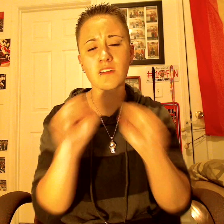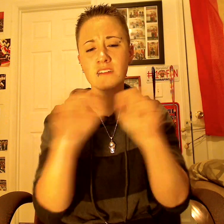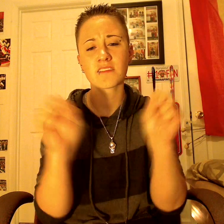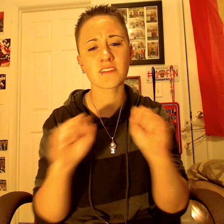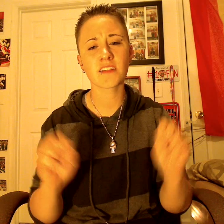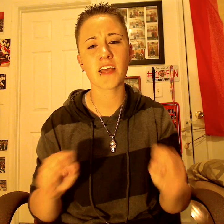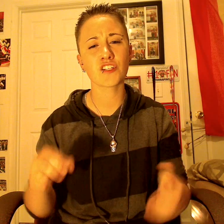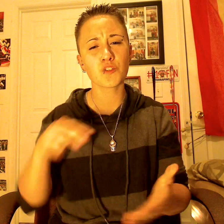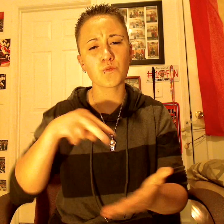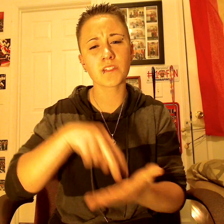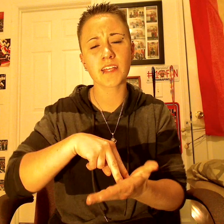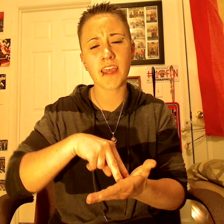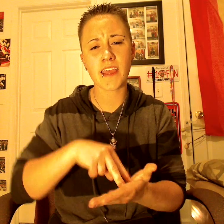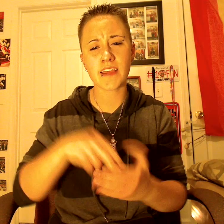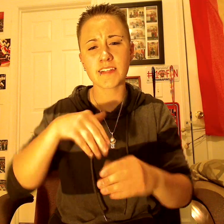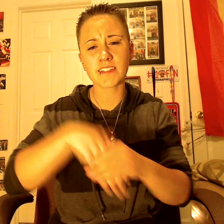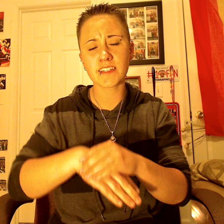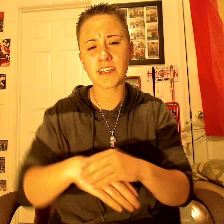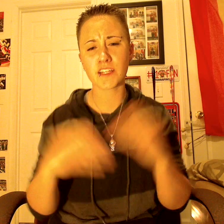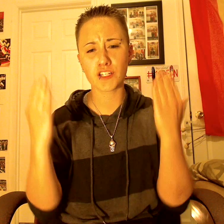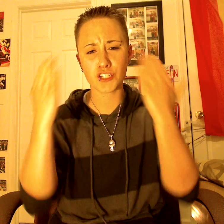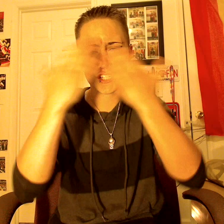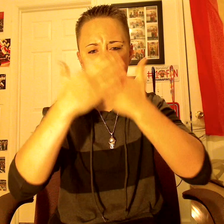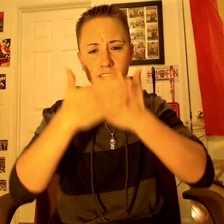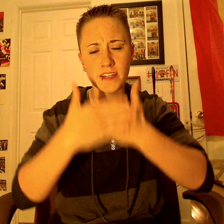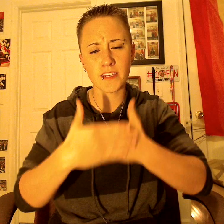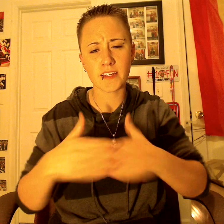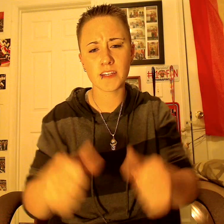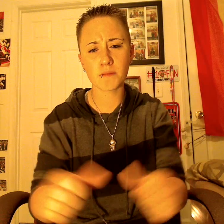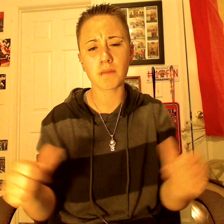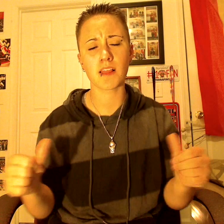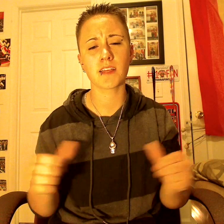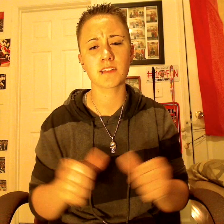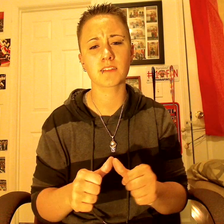A statue stands in a shaded place.